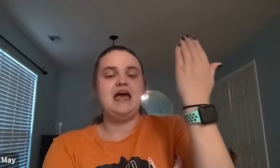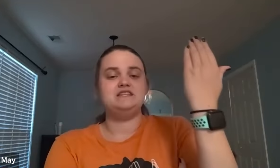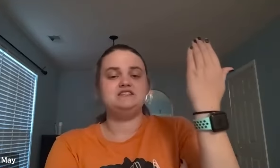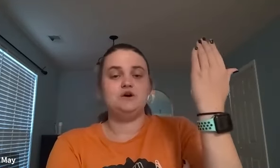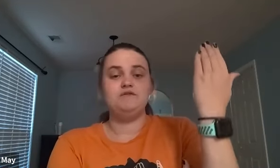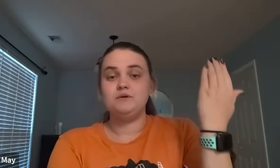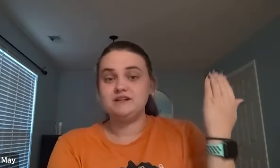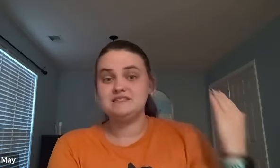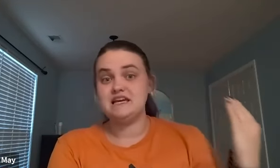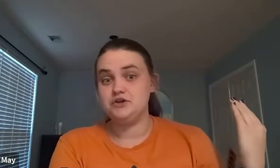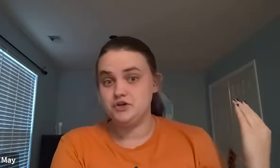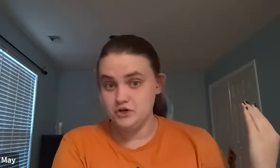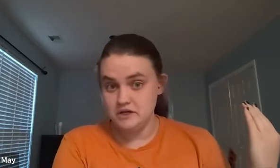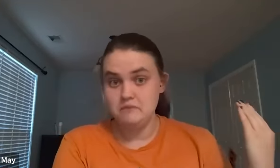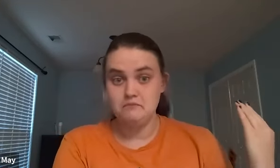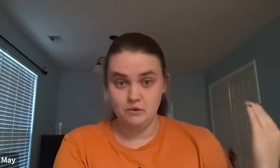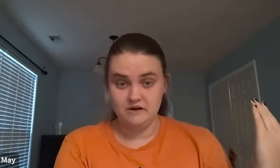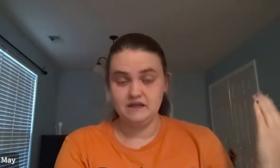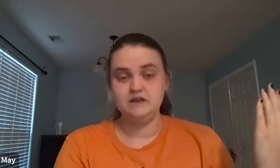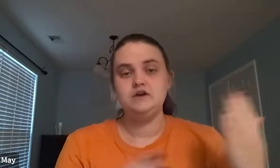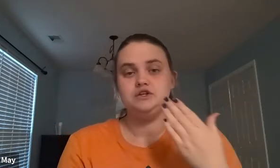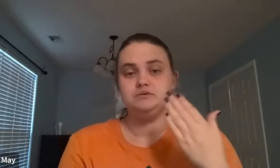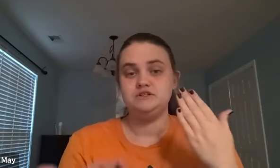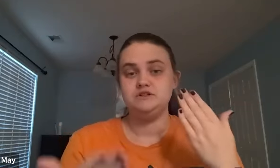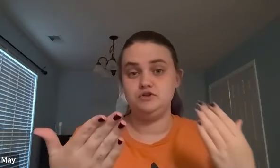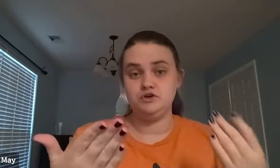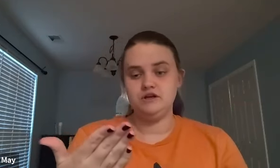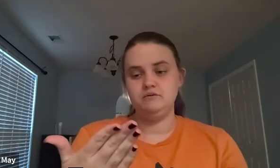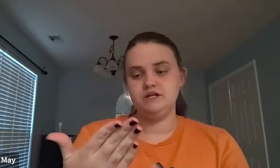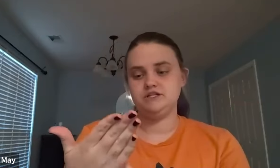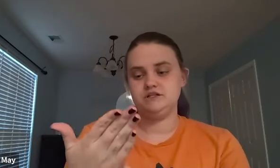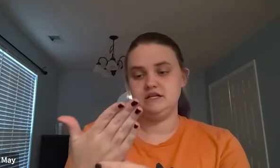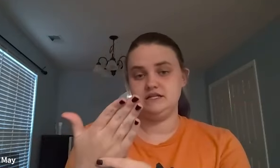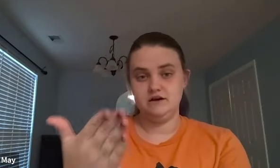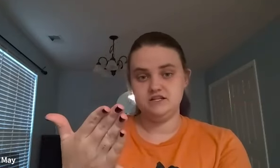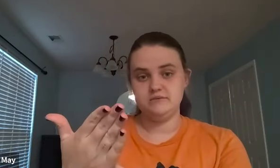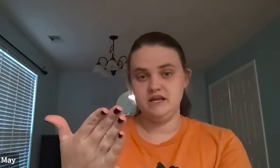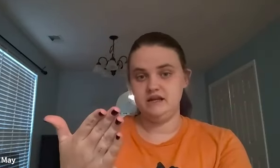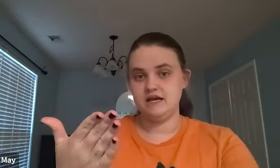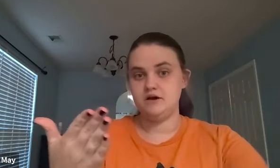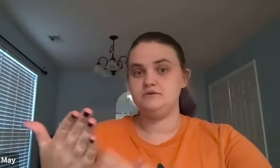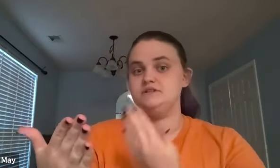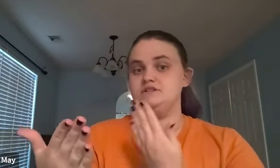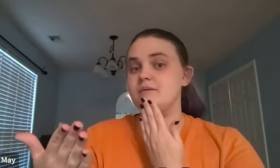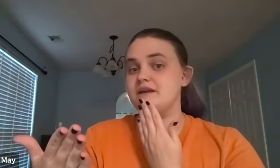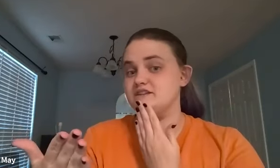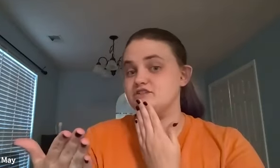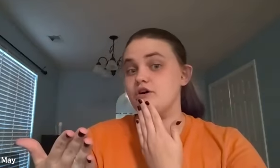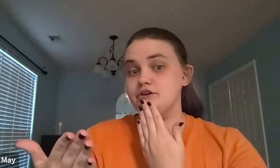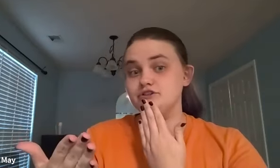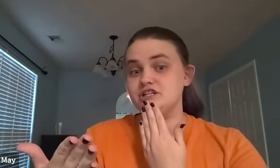And so if you were going to say good morning, you would do good, which is non-dominant hand out, dominant hands on your